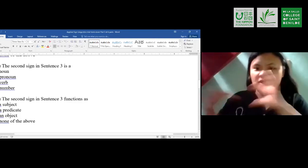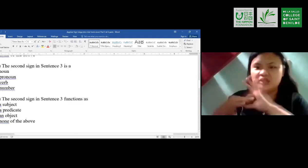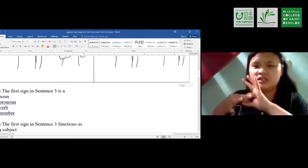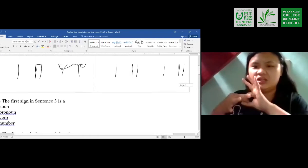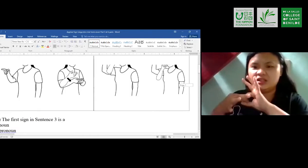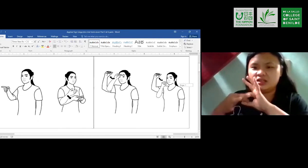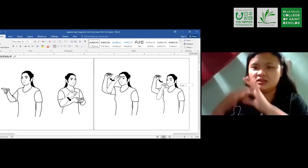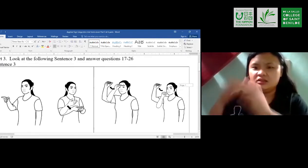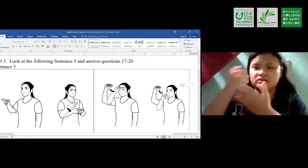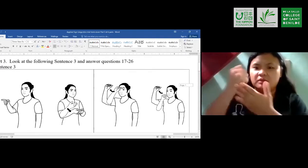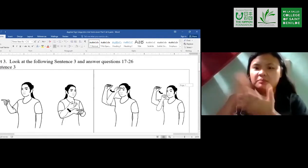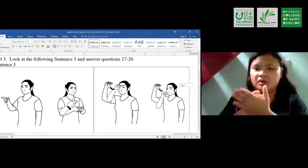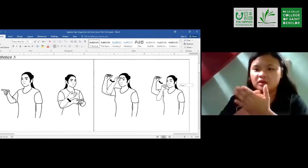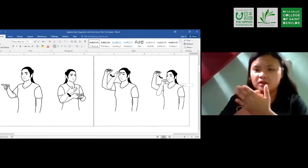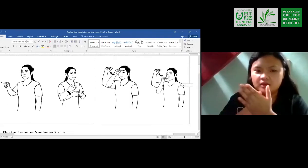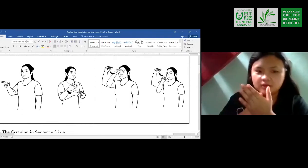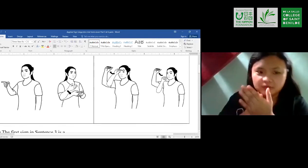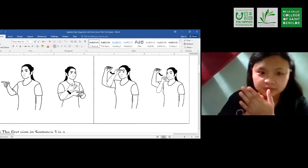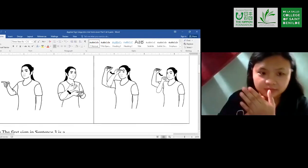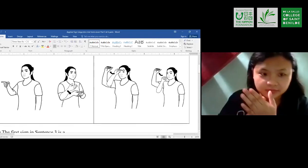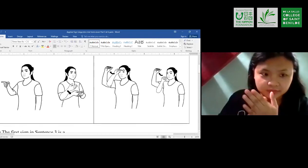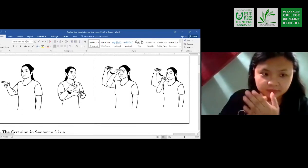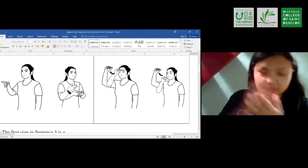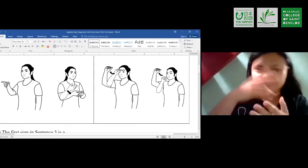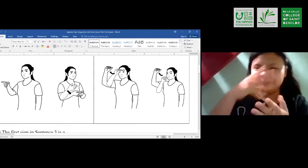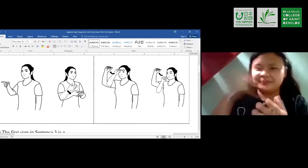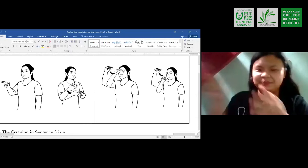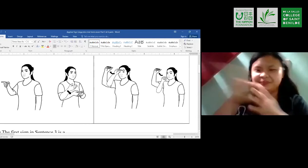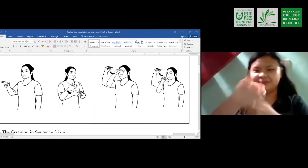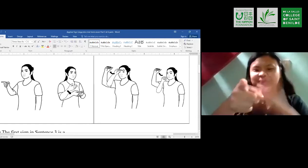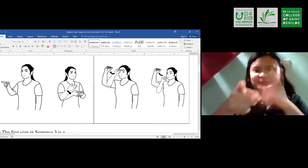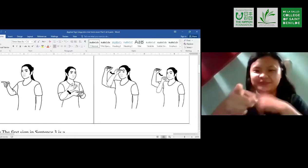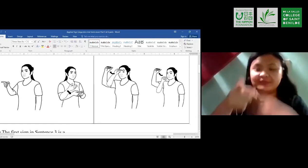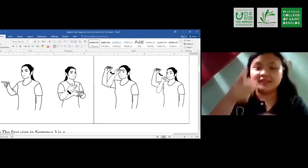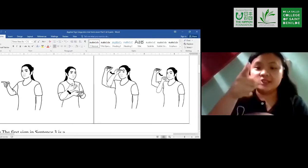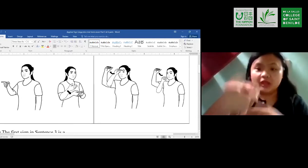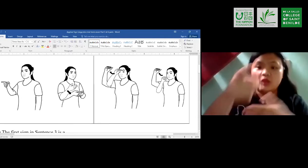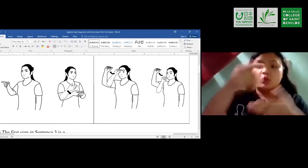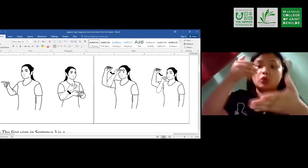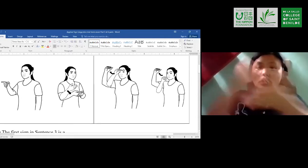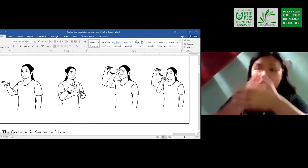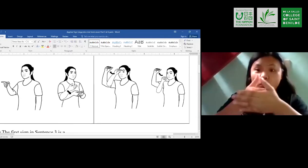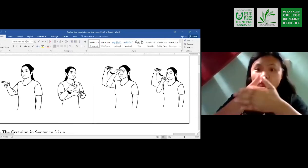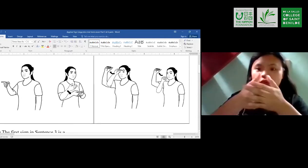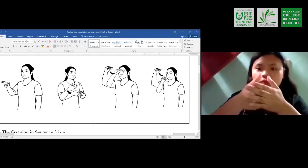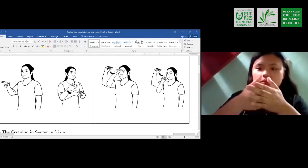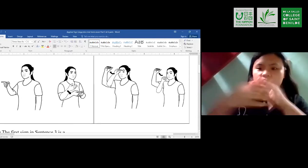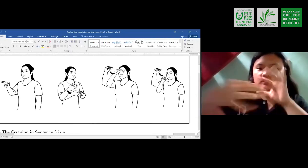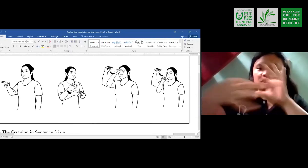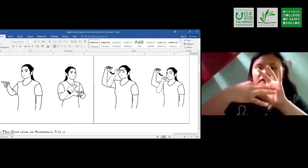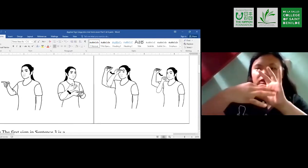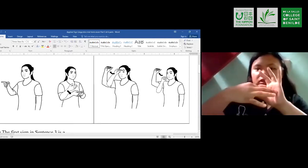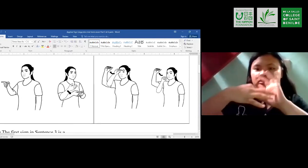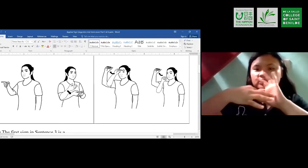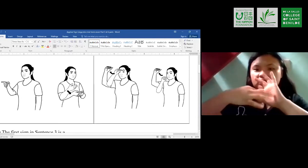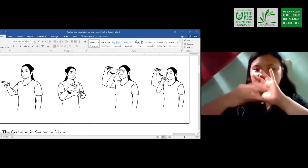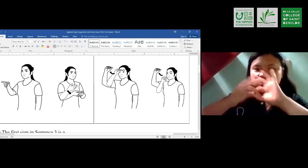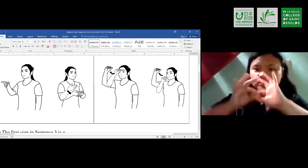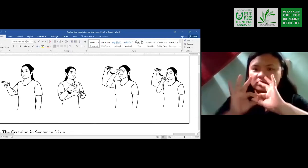right, Yeah. is related to the subject. Yes. Sorry. So it's part of a noun phrase,